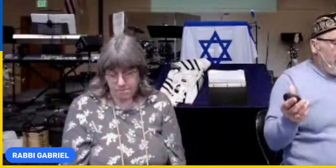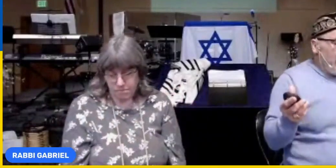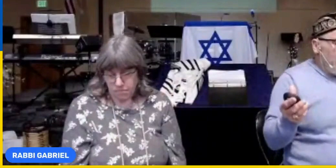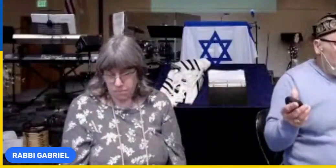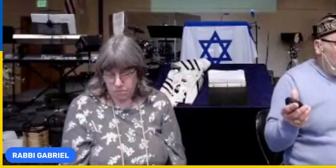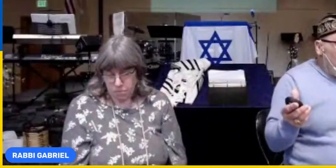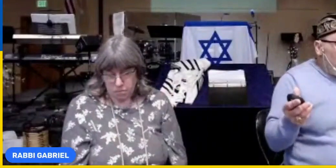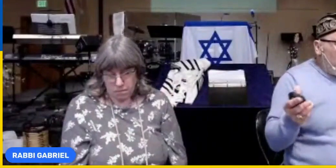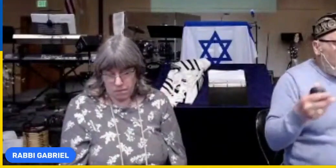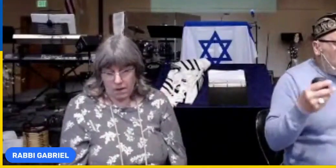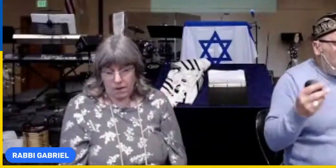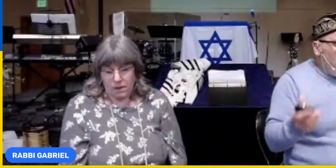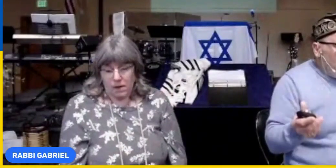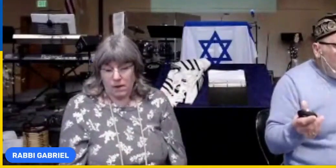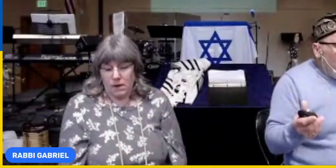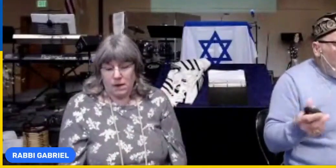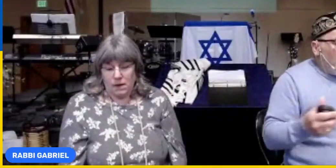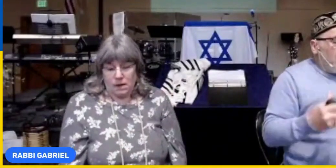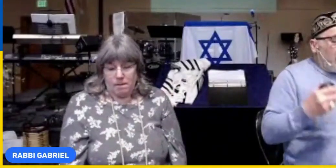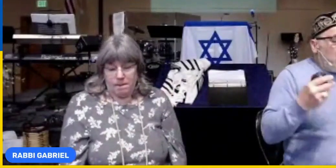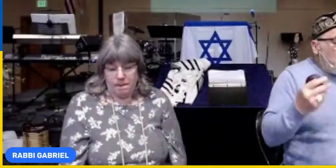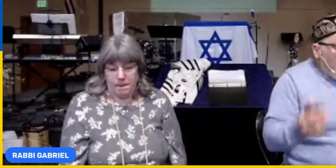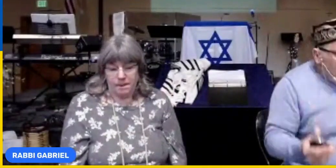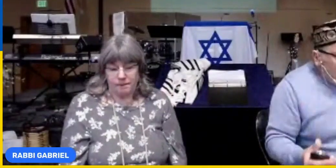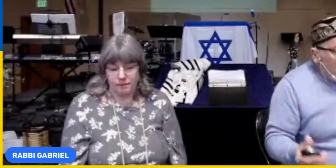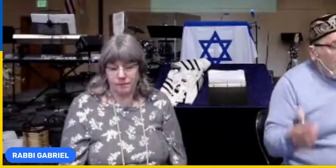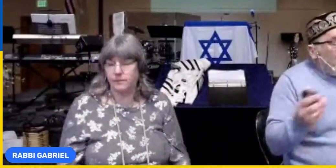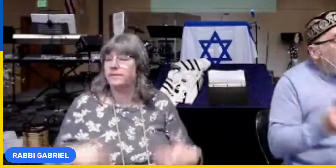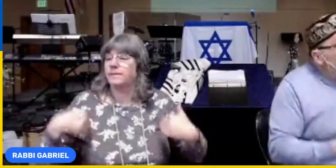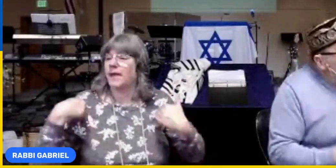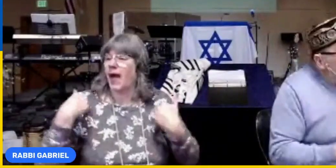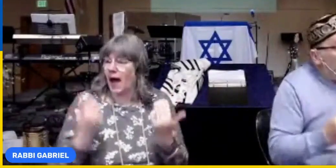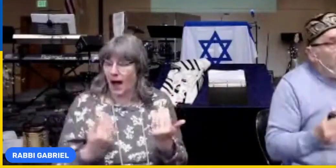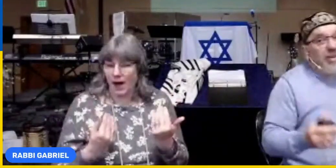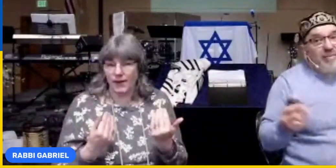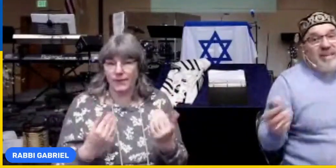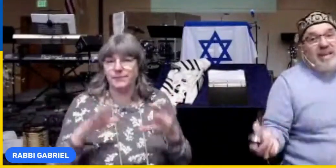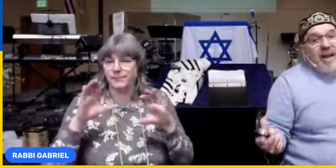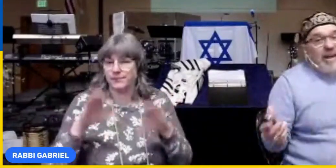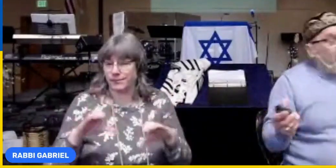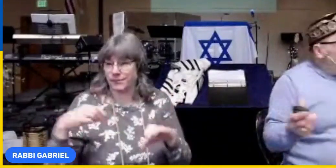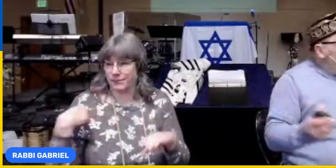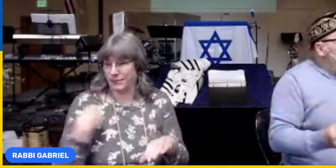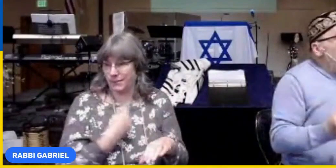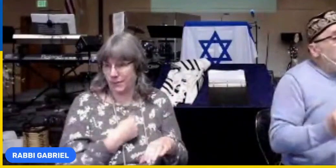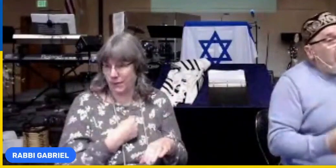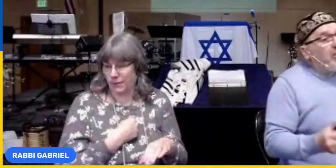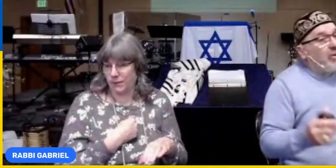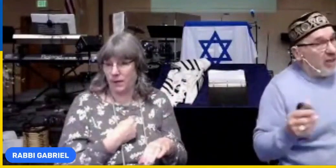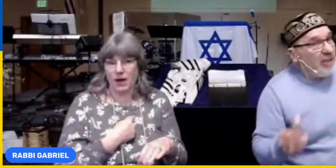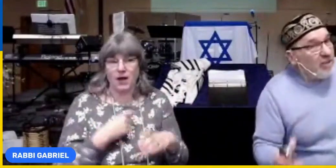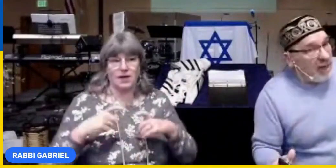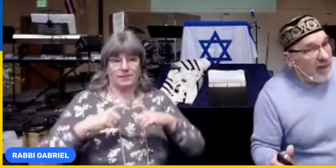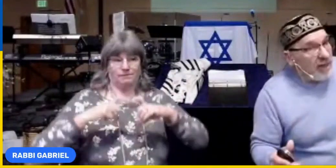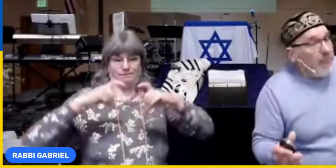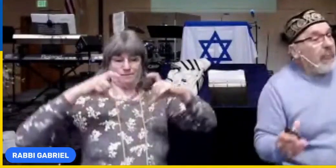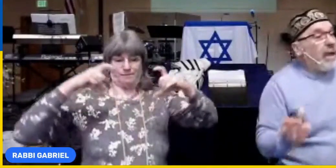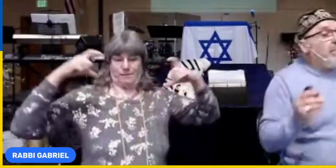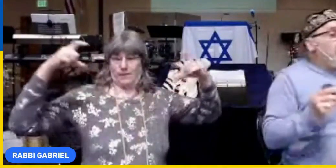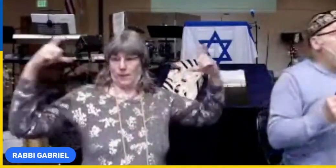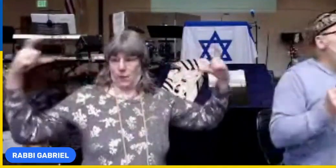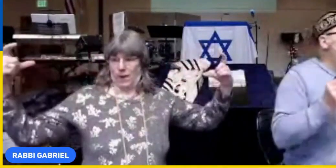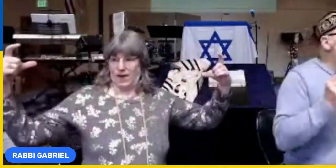a lot of applications, right? So, but how do we, as the greater Israel body of Messiah, and I use the term greater